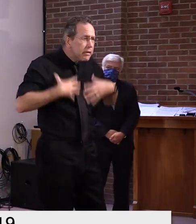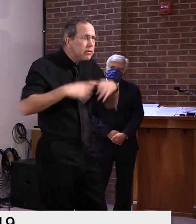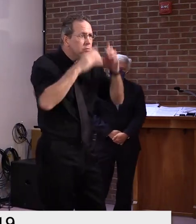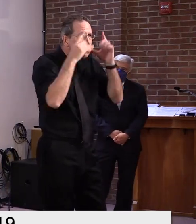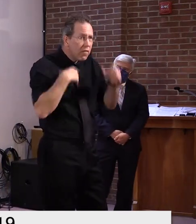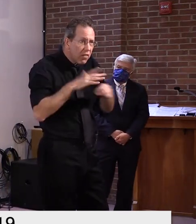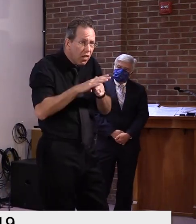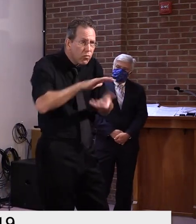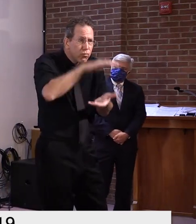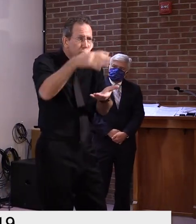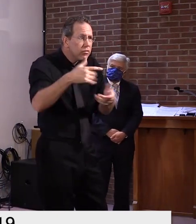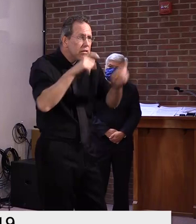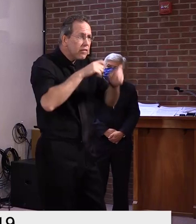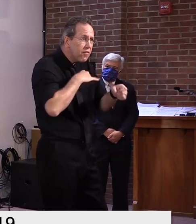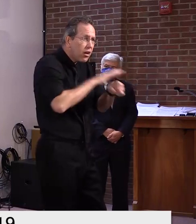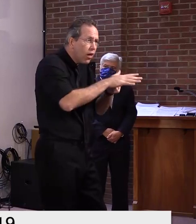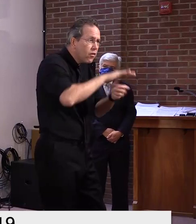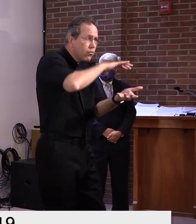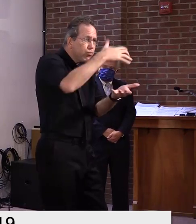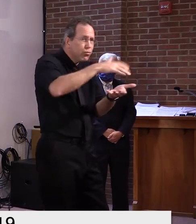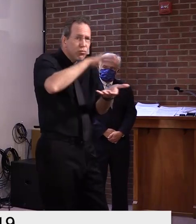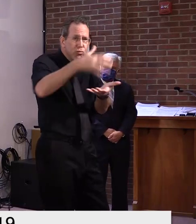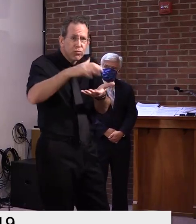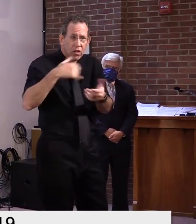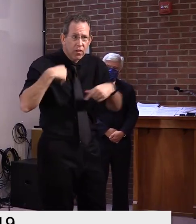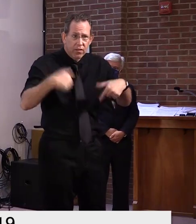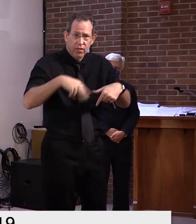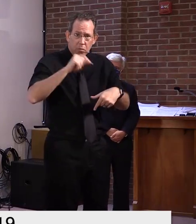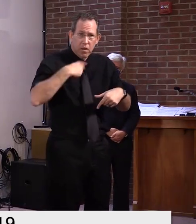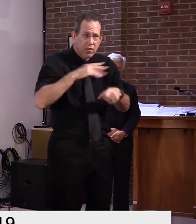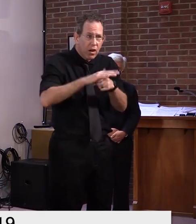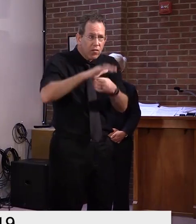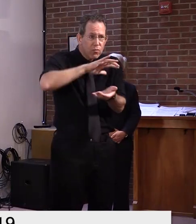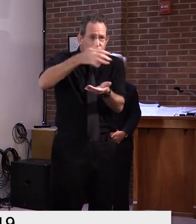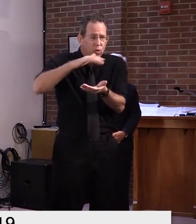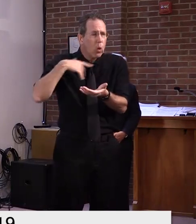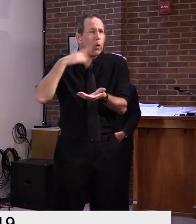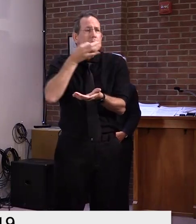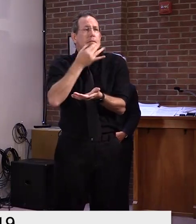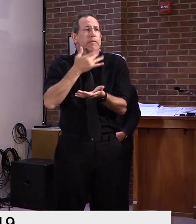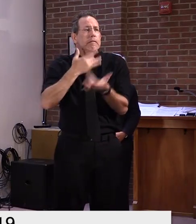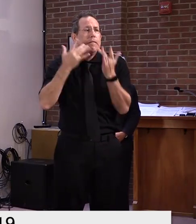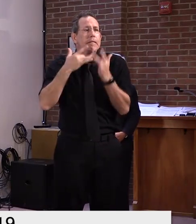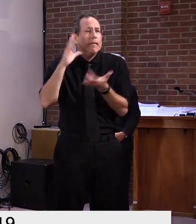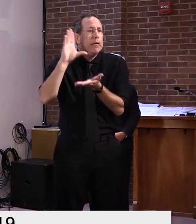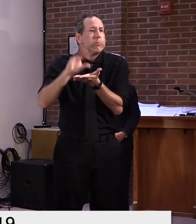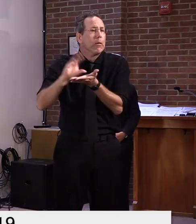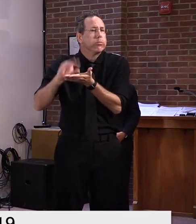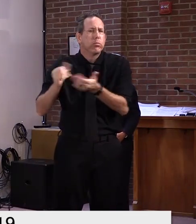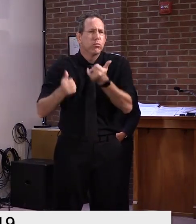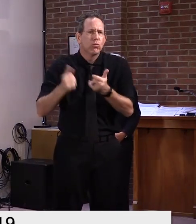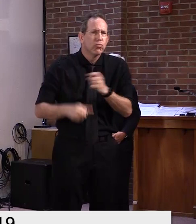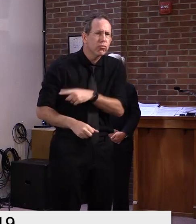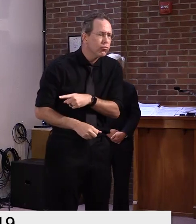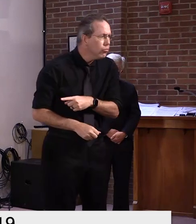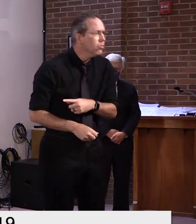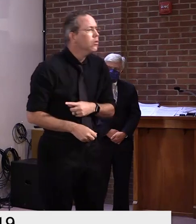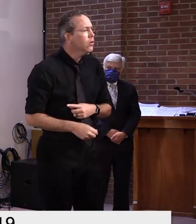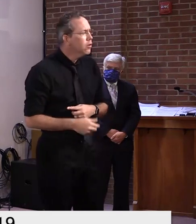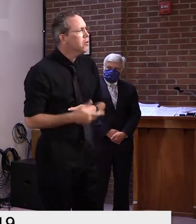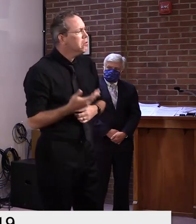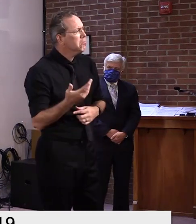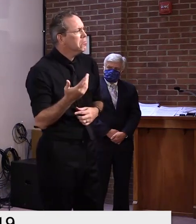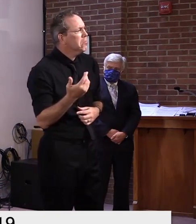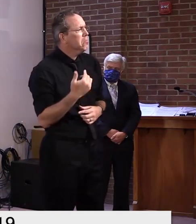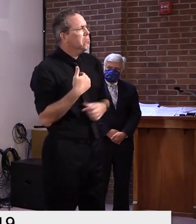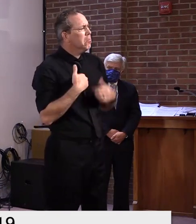Our PPE inventory is steady. Our testing, a number of tests available to us has